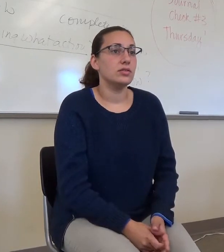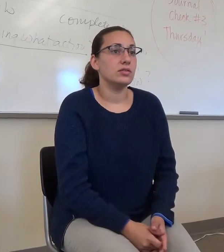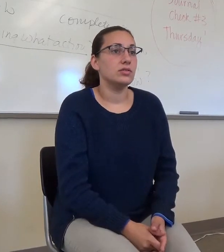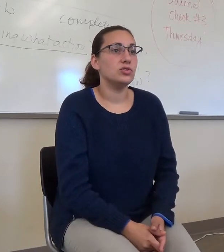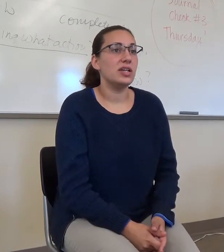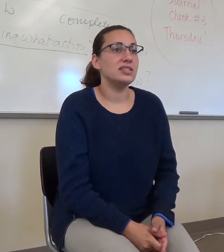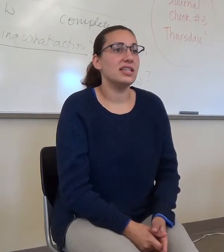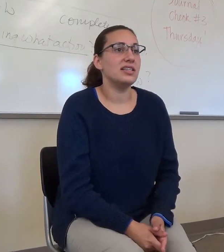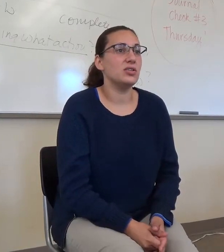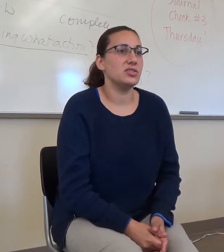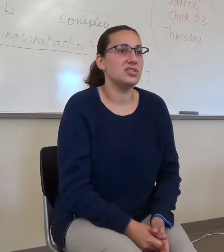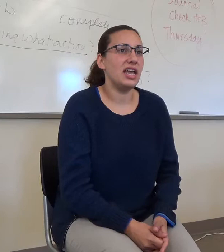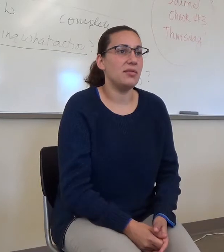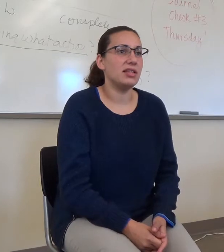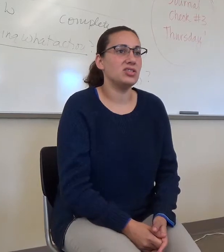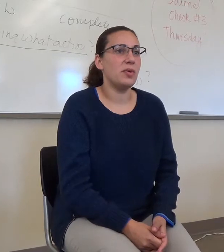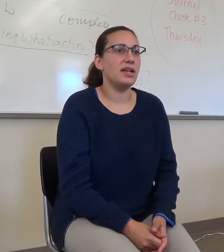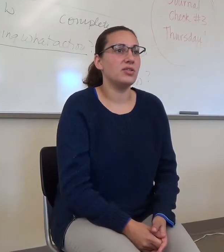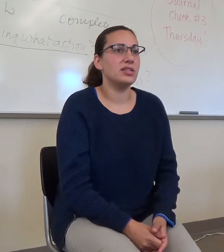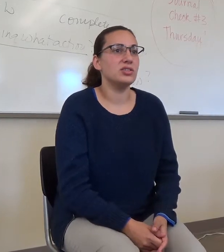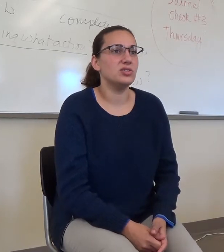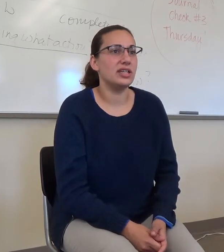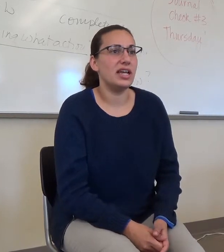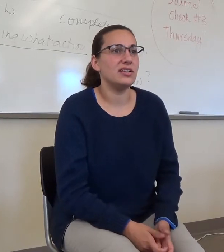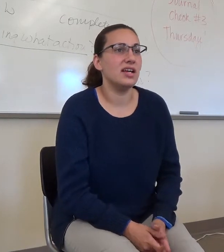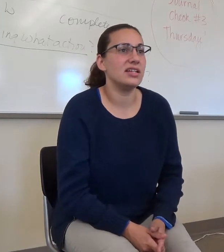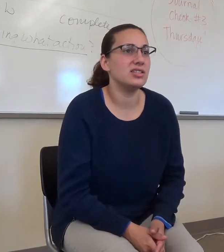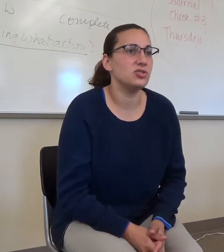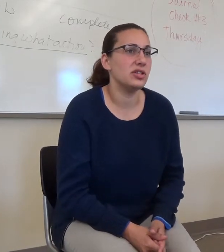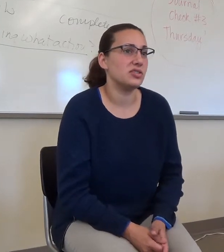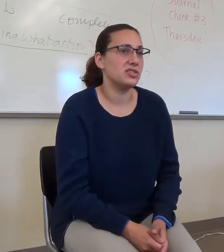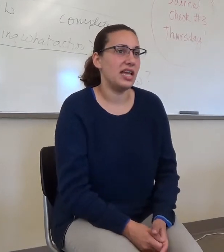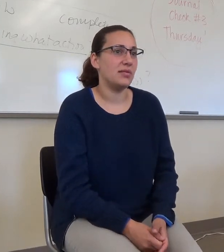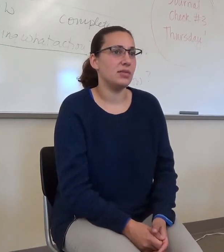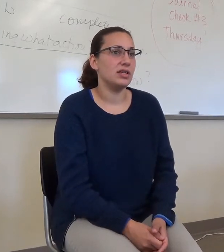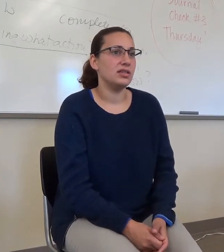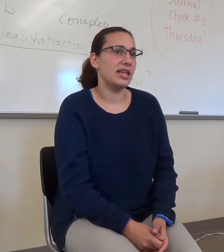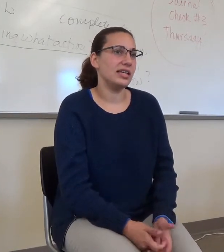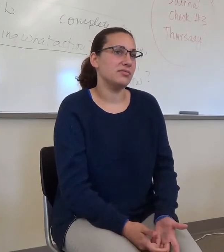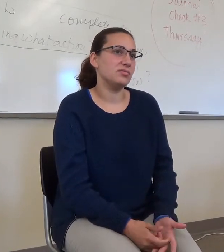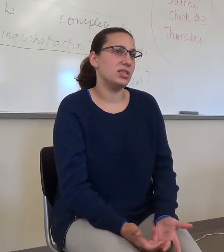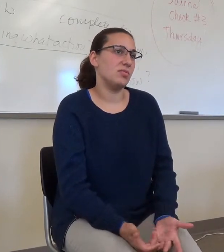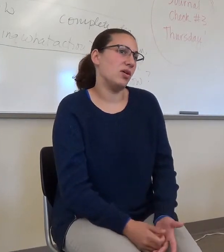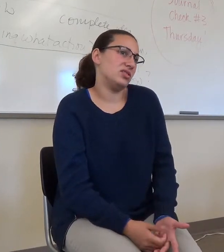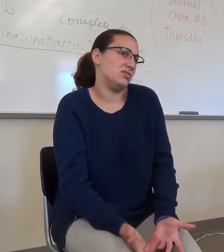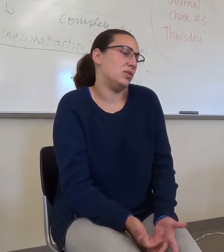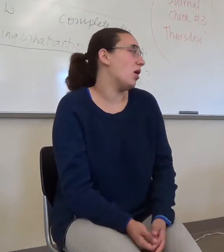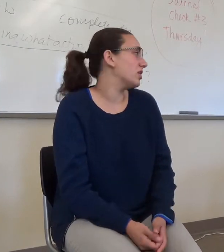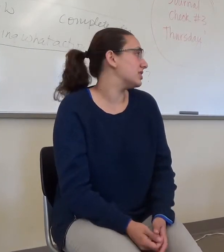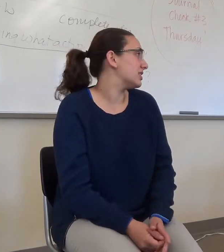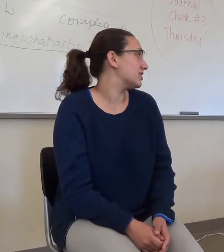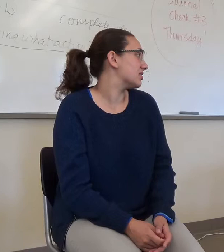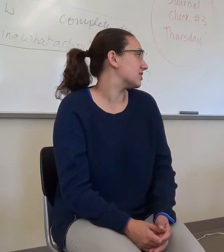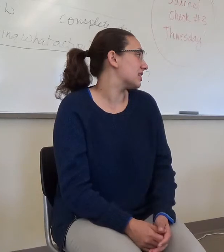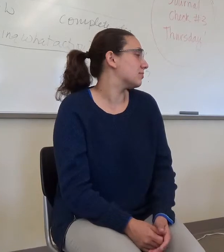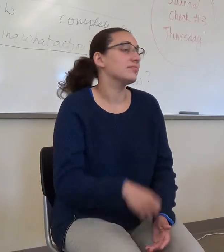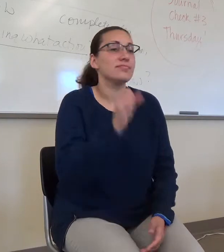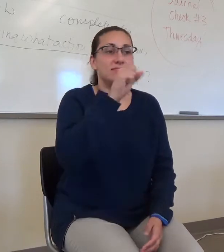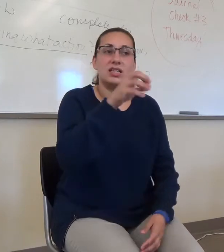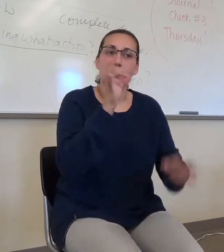They're trying to say that they're the same, that the tobacco industry and gun industry are the same. Like the policies, they're the same. Perfect. Yeah.